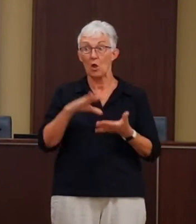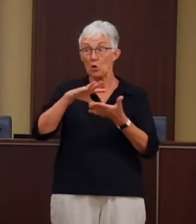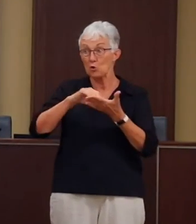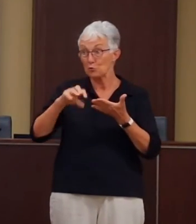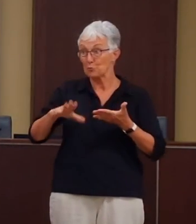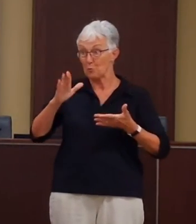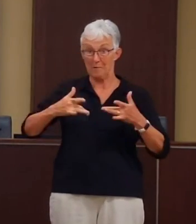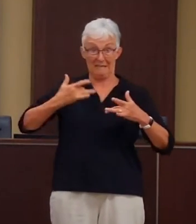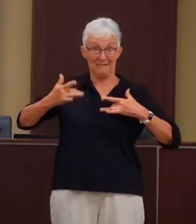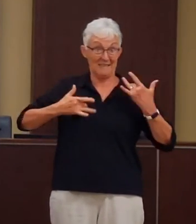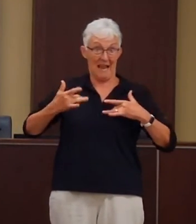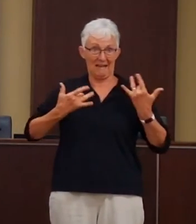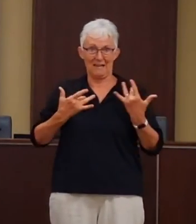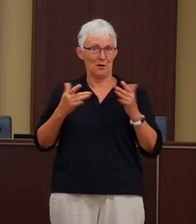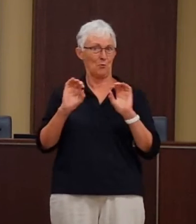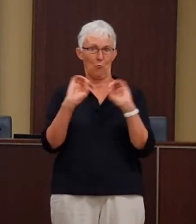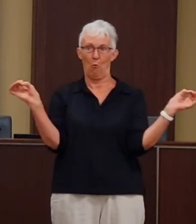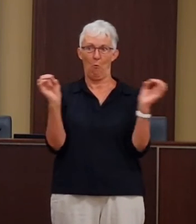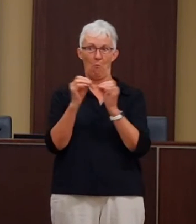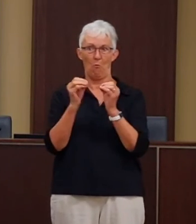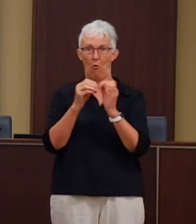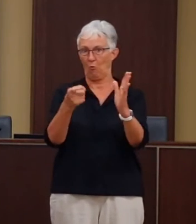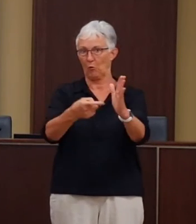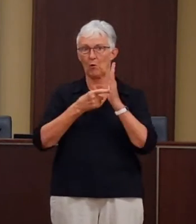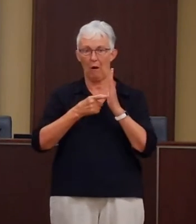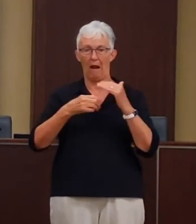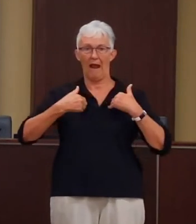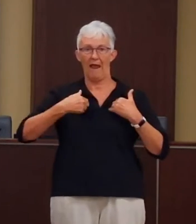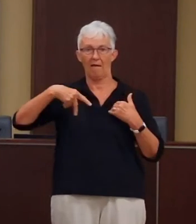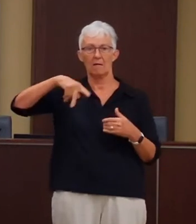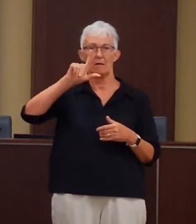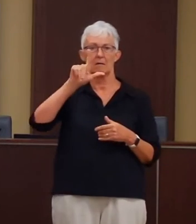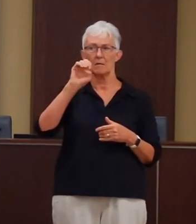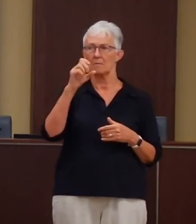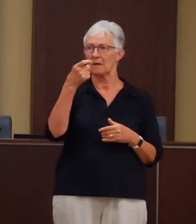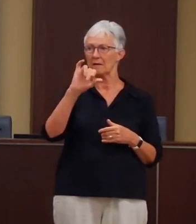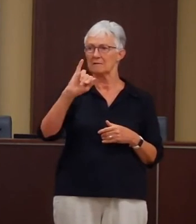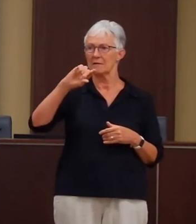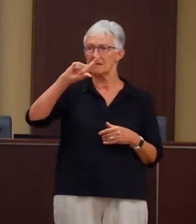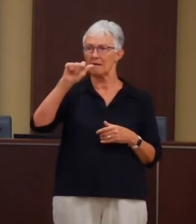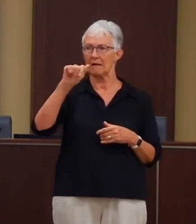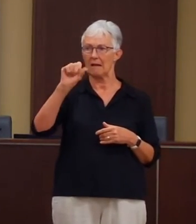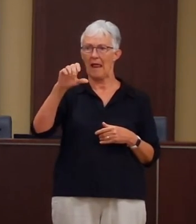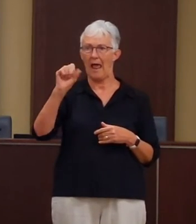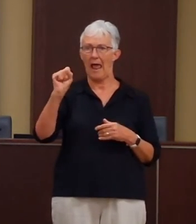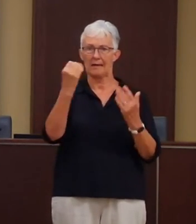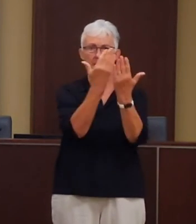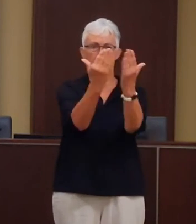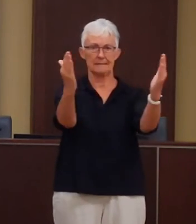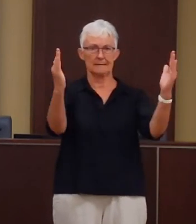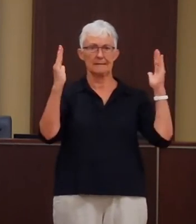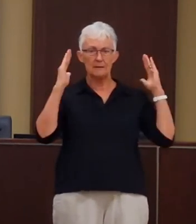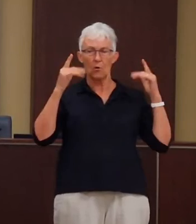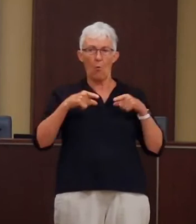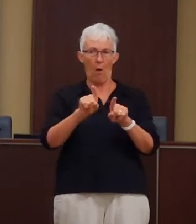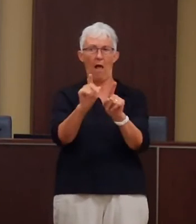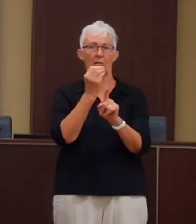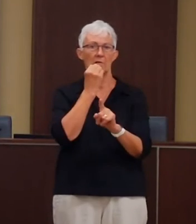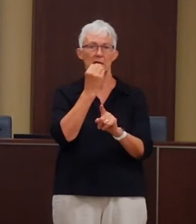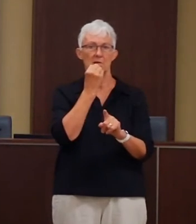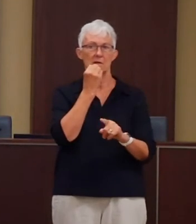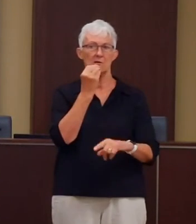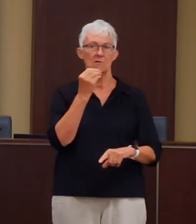elementary students will still be assigned to tables, and we will still provide hand sanitizer for all students in addition to encouraging